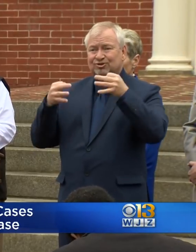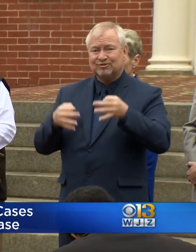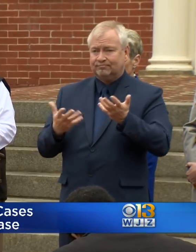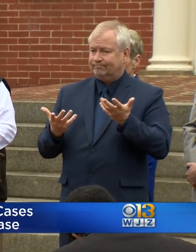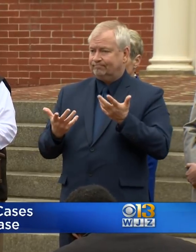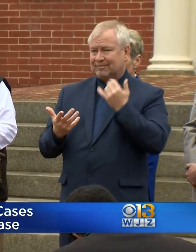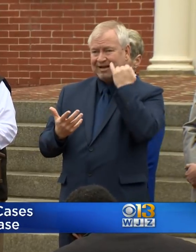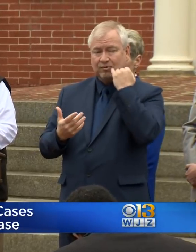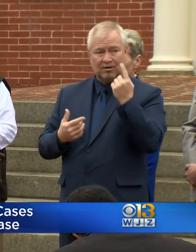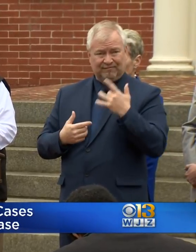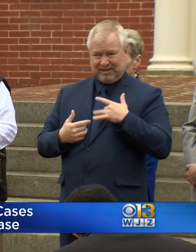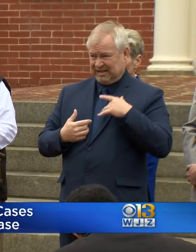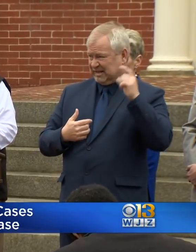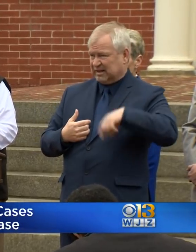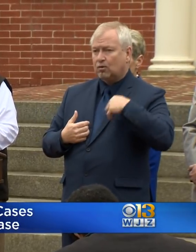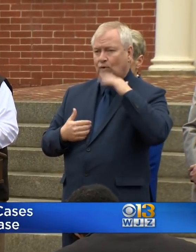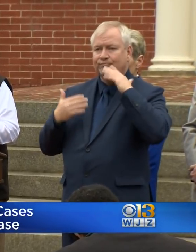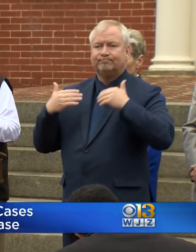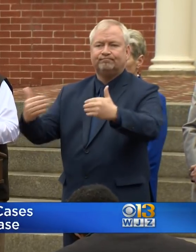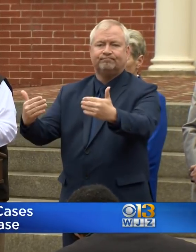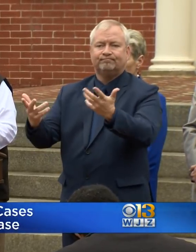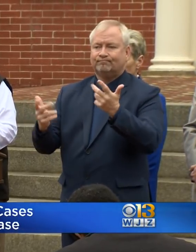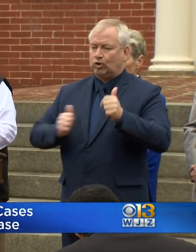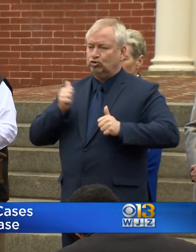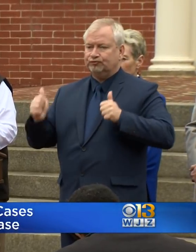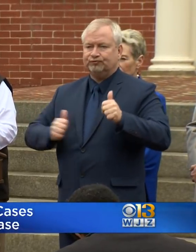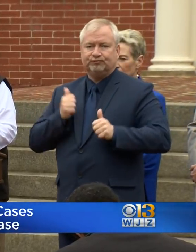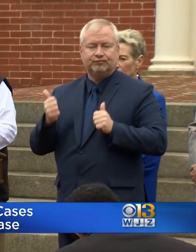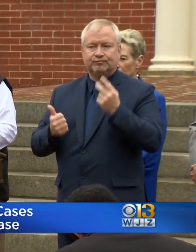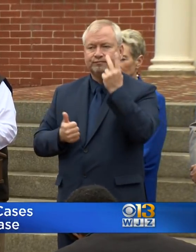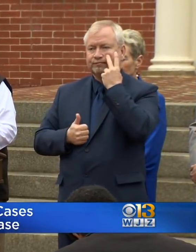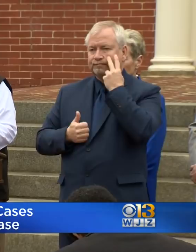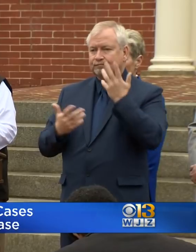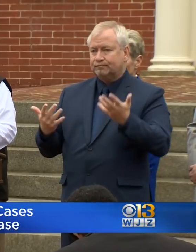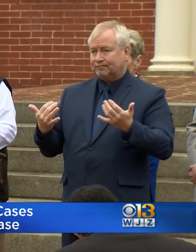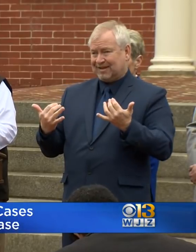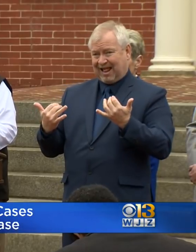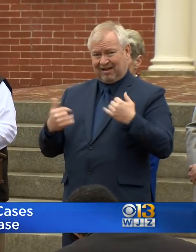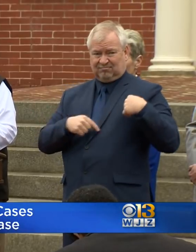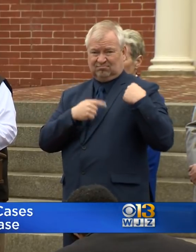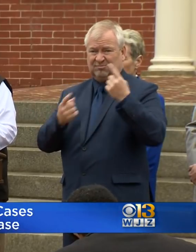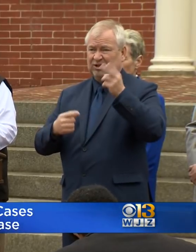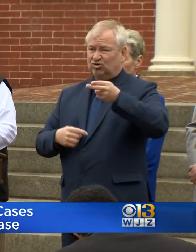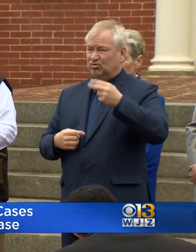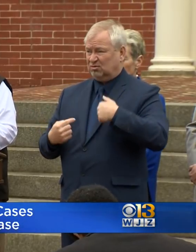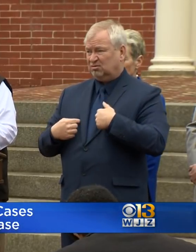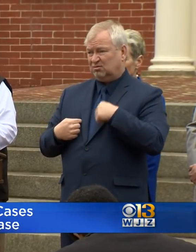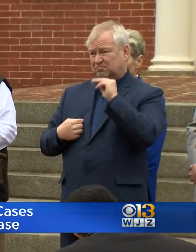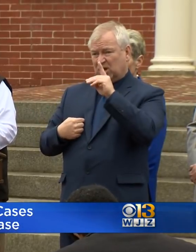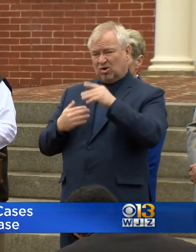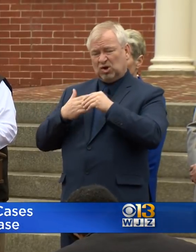as aggressively as we can. I think more aggressively than most people are. And